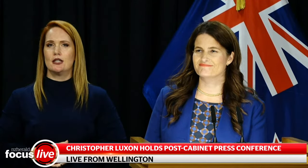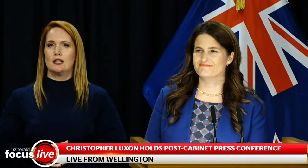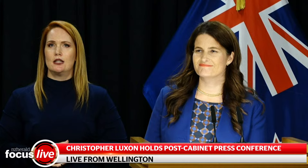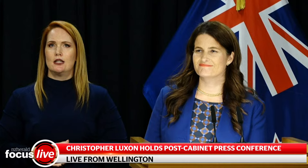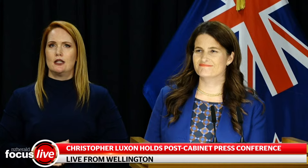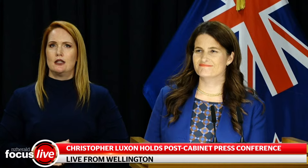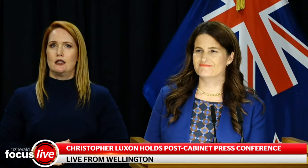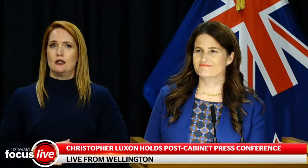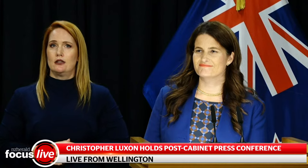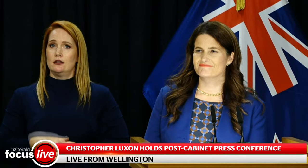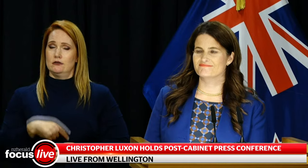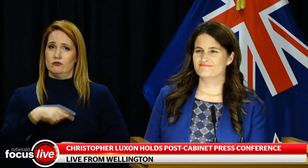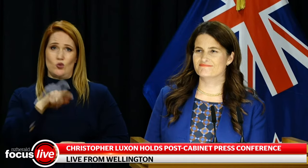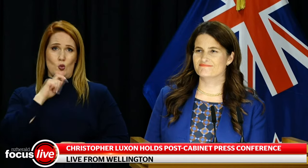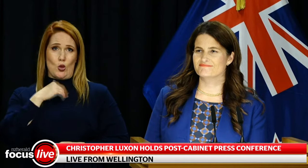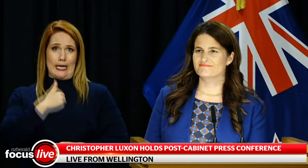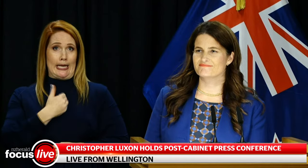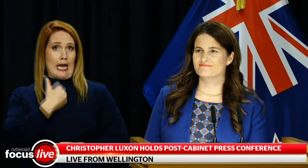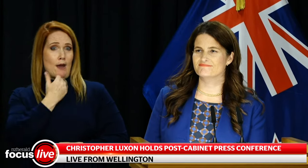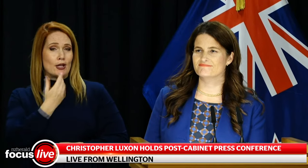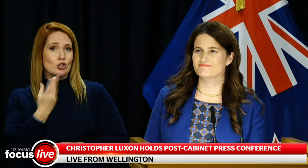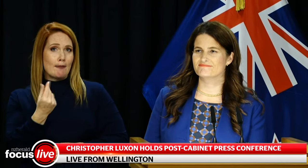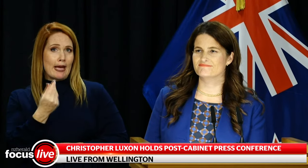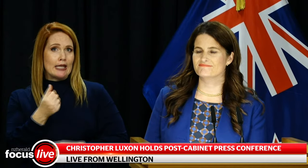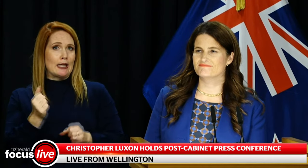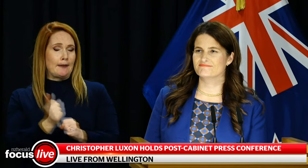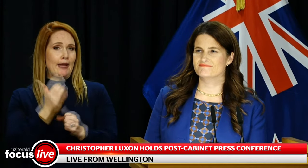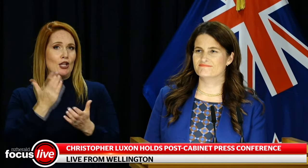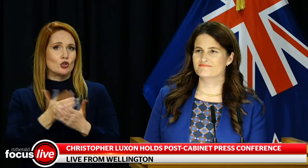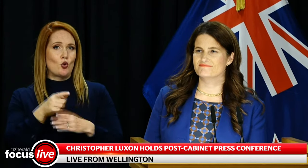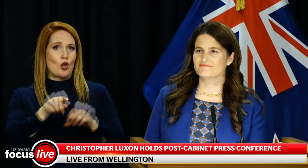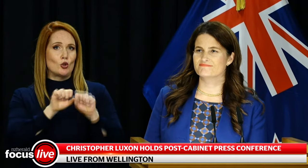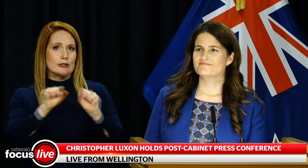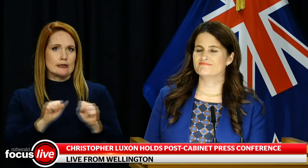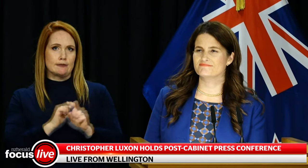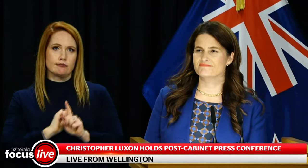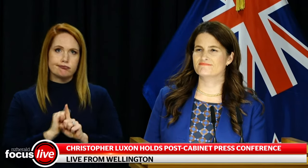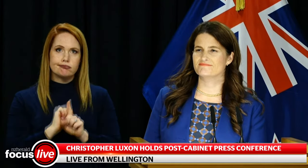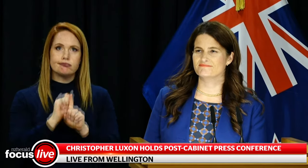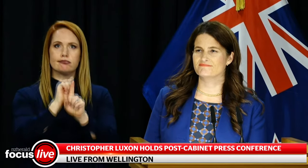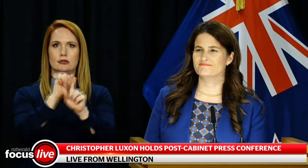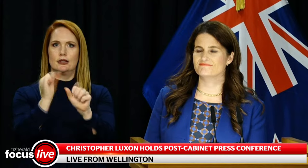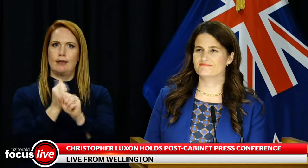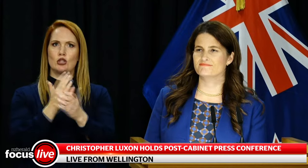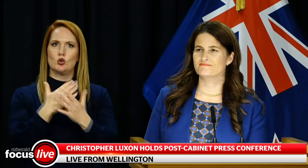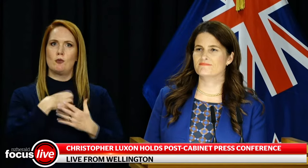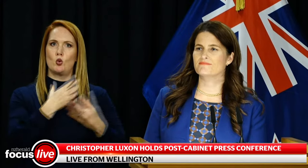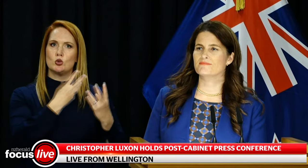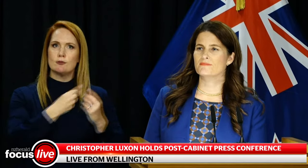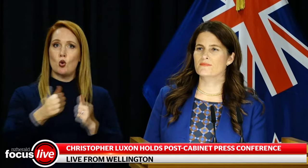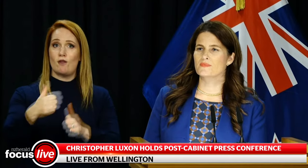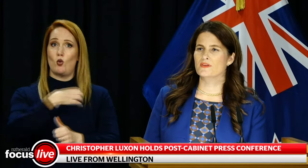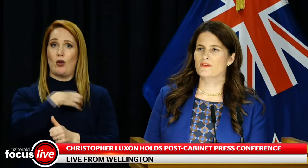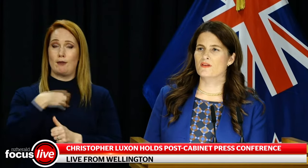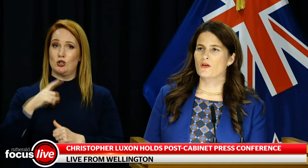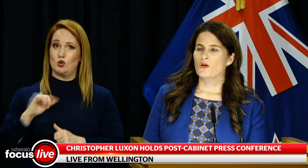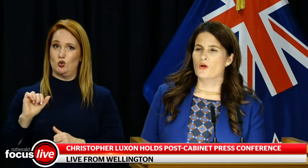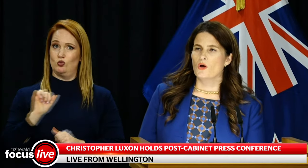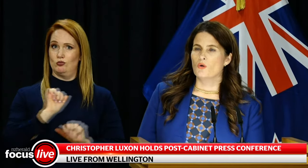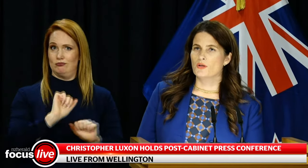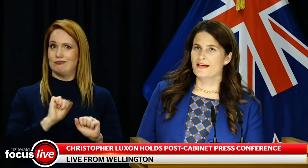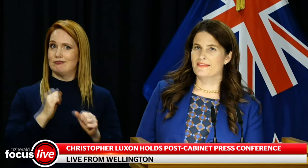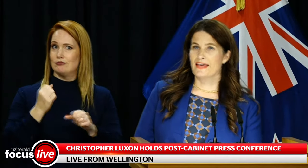How much money are you going to need to put in to ensure that systems get up to scratch to make it easier for the government to actually do its job in this